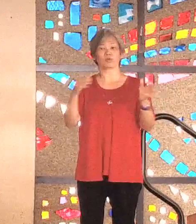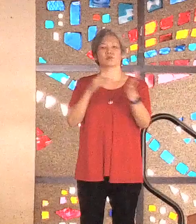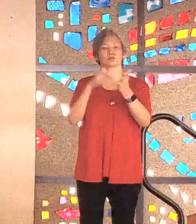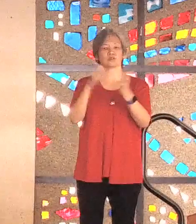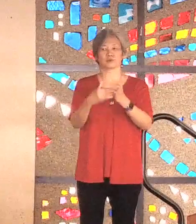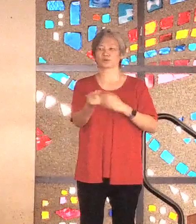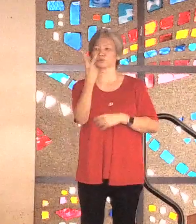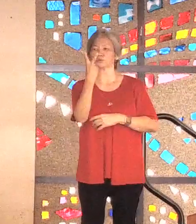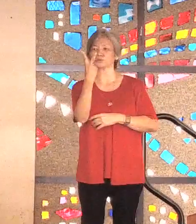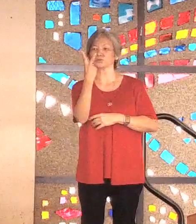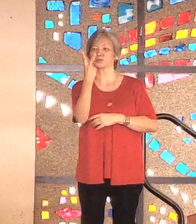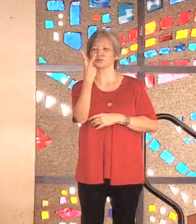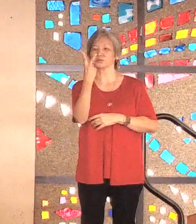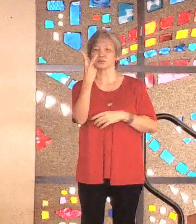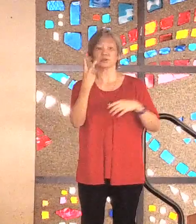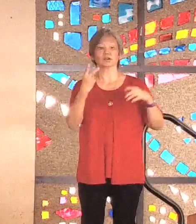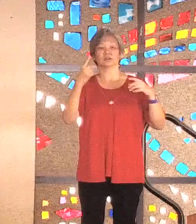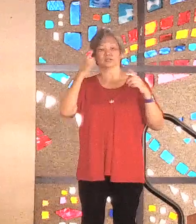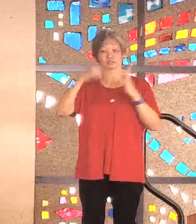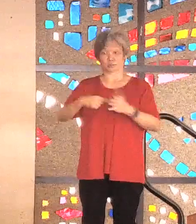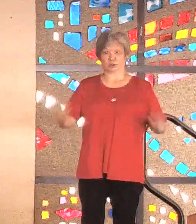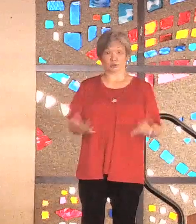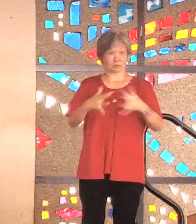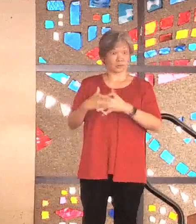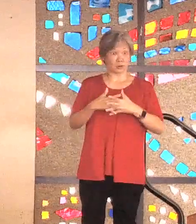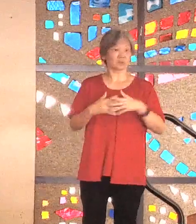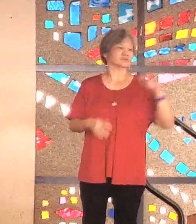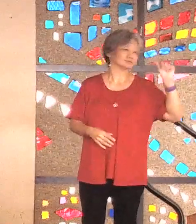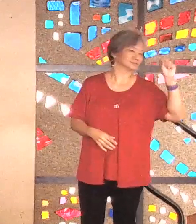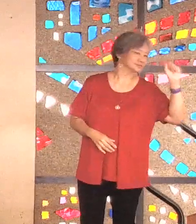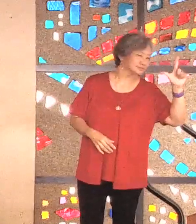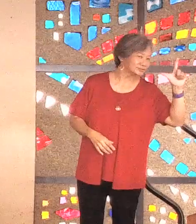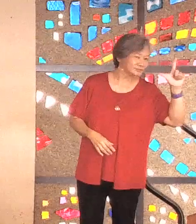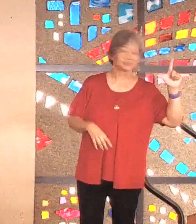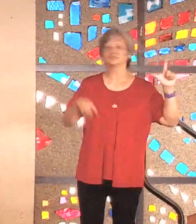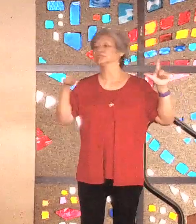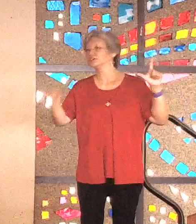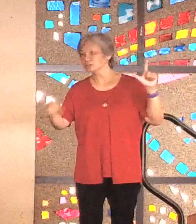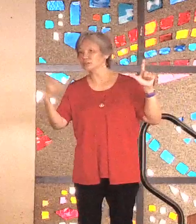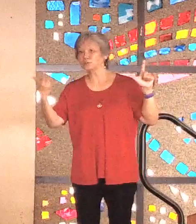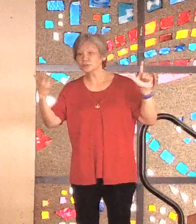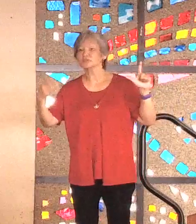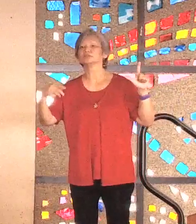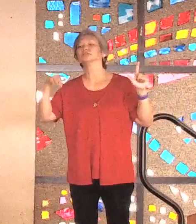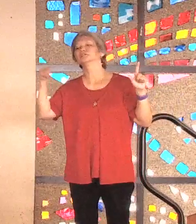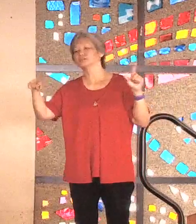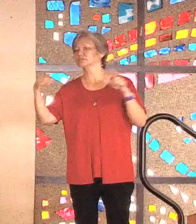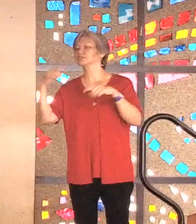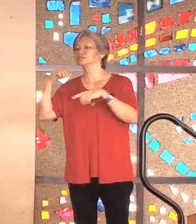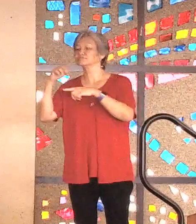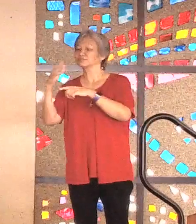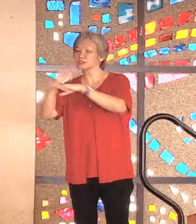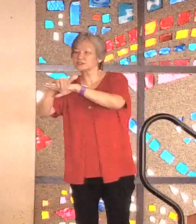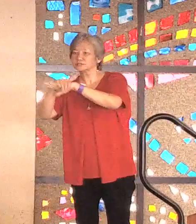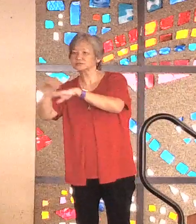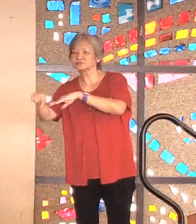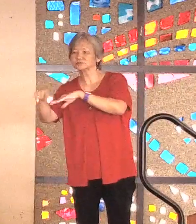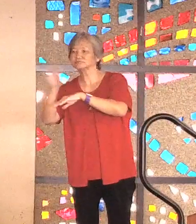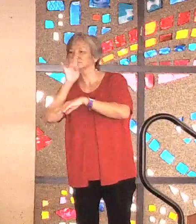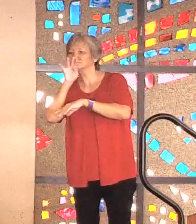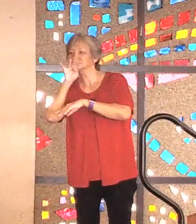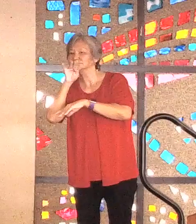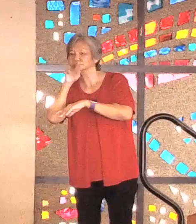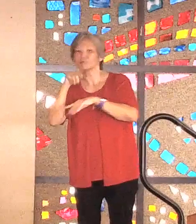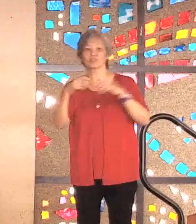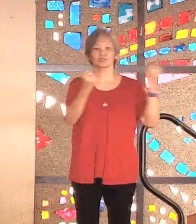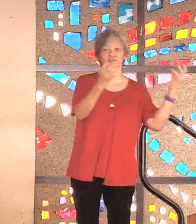with saying I belong in the deaf world, I'm in the hearing world. They really have two types. Because in America, we have ASL and we have